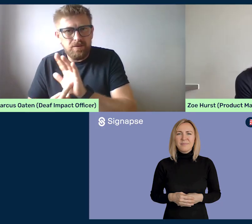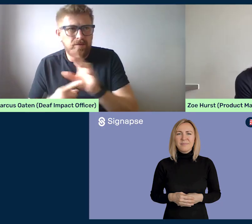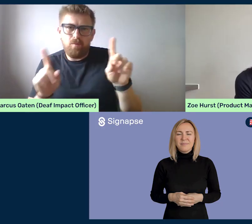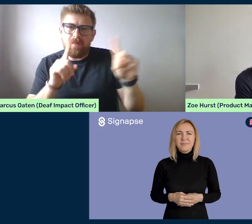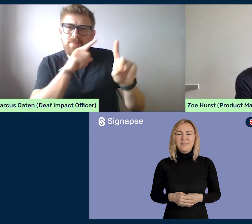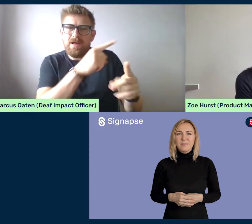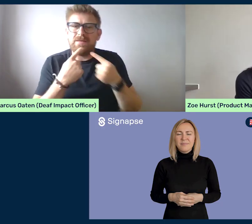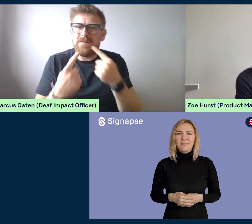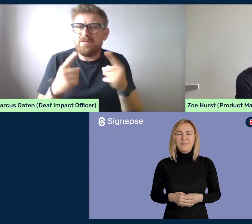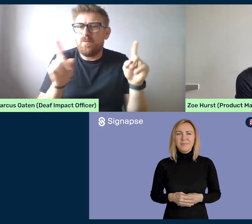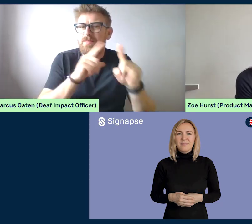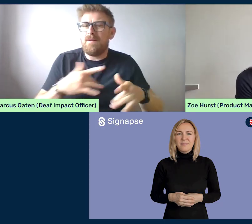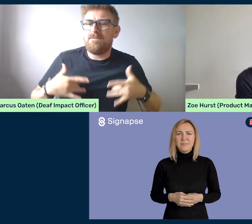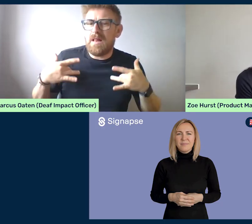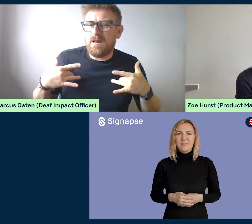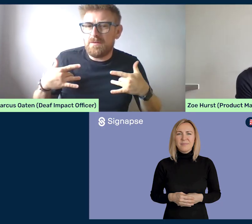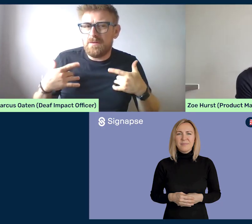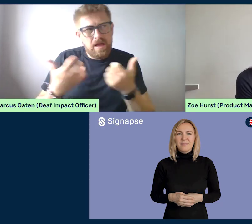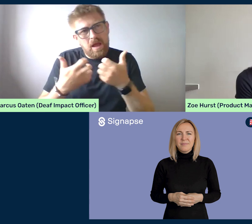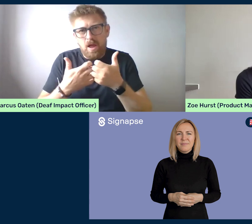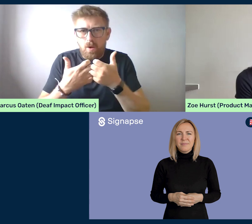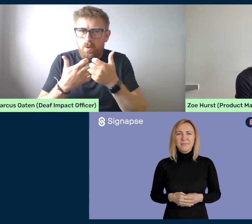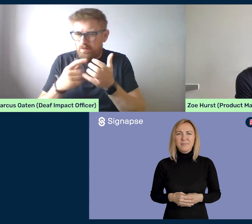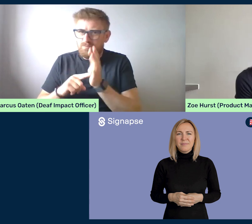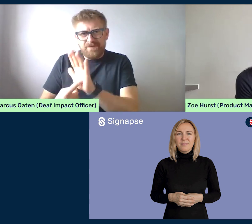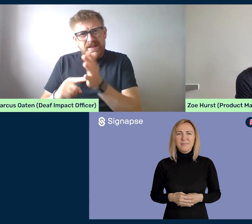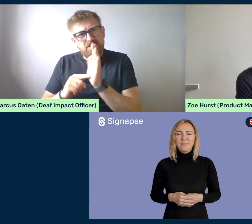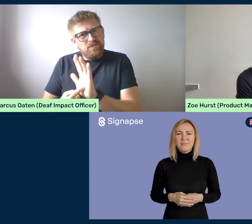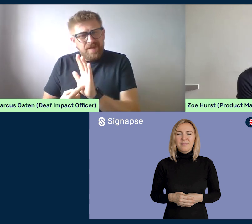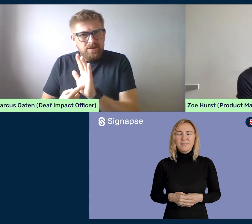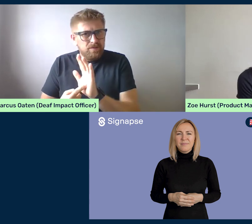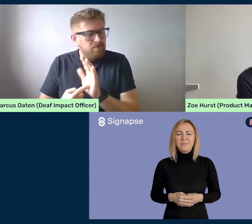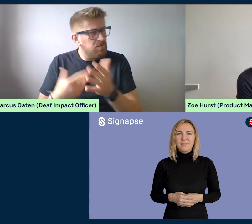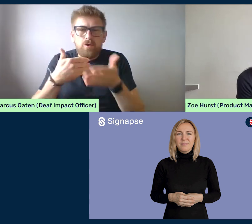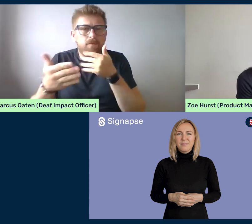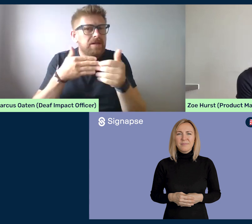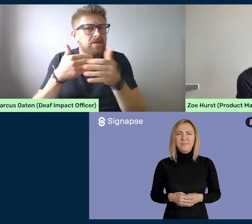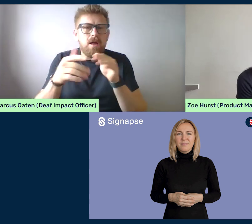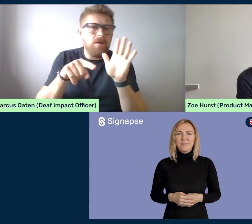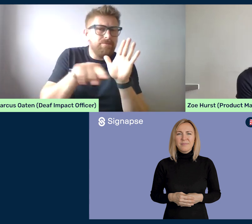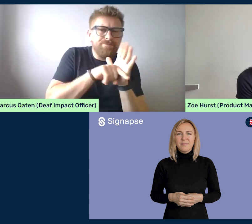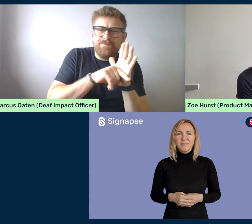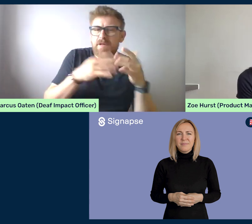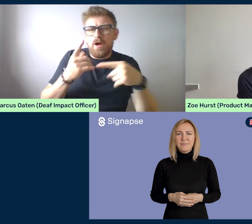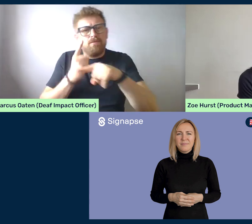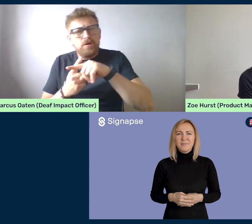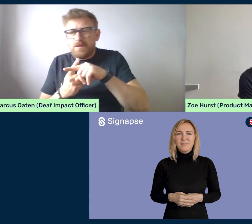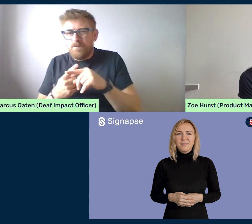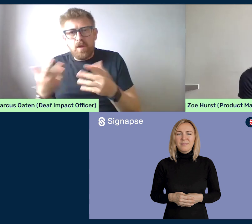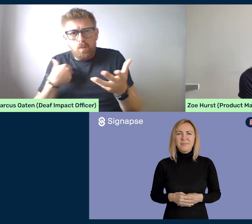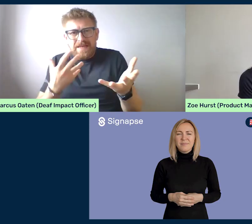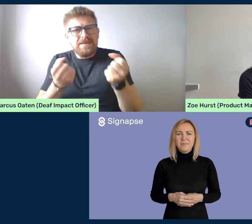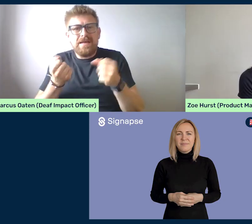progressed and developed that does reflect what they've said. And it does, you can see that it's taken all that on